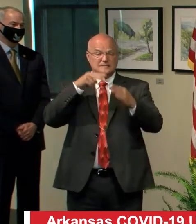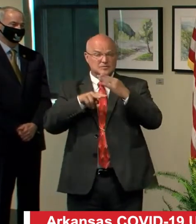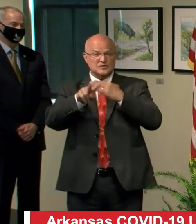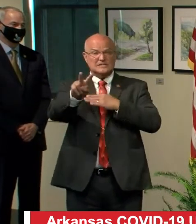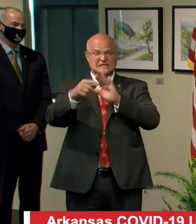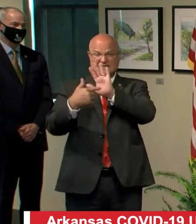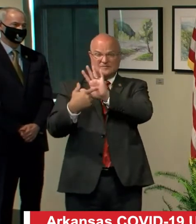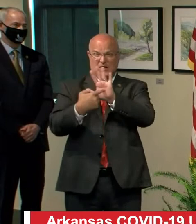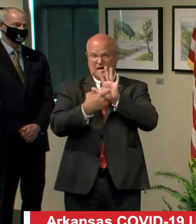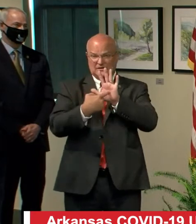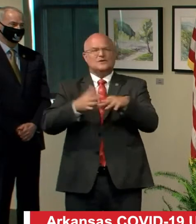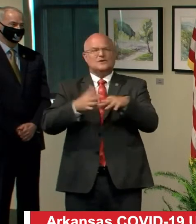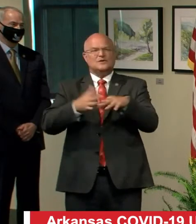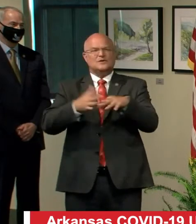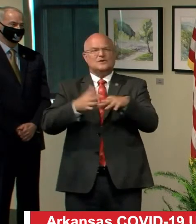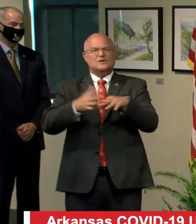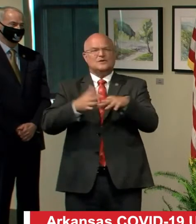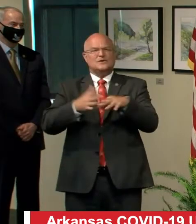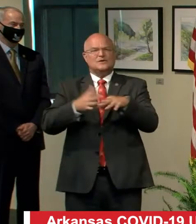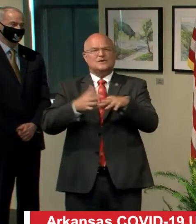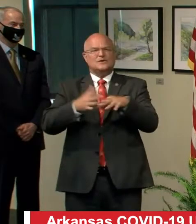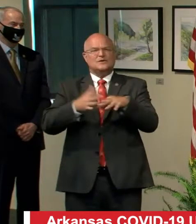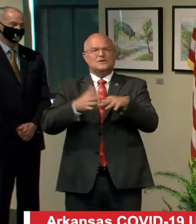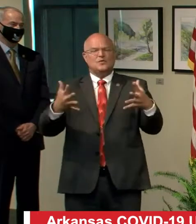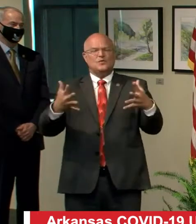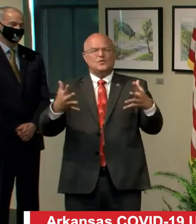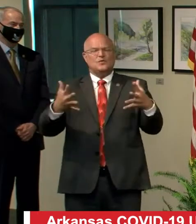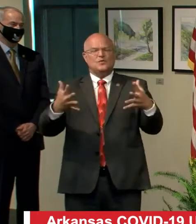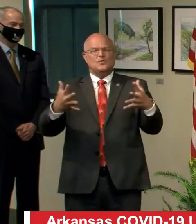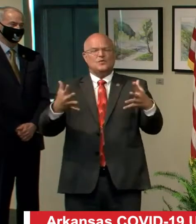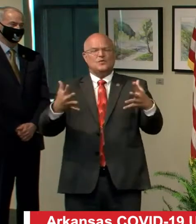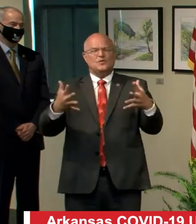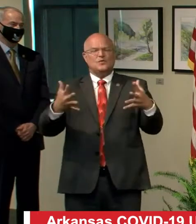predictive models, and that virus, how it spreds,